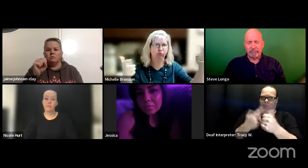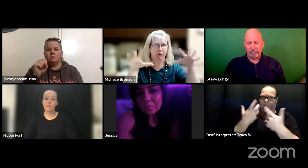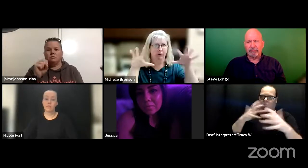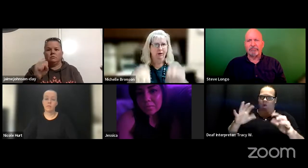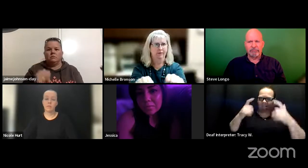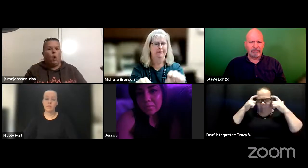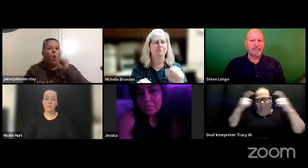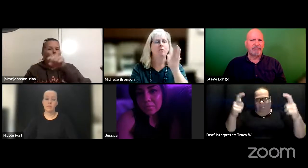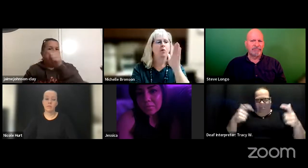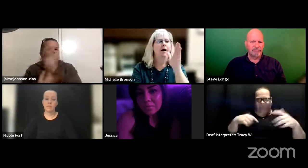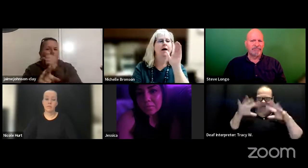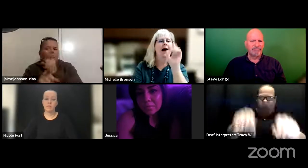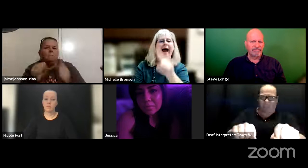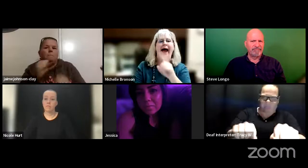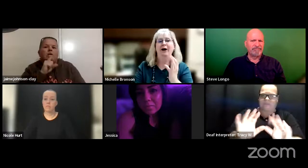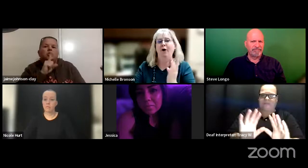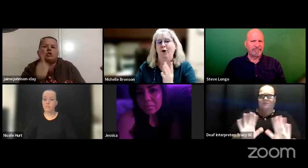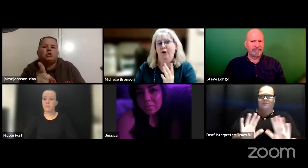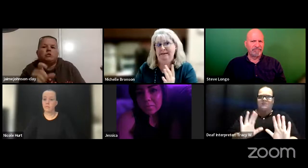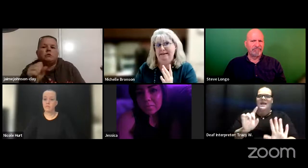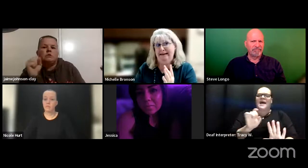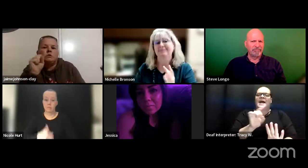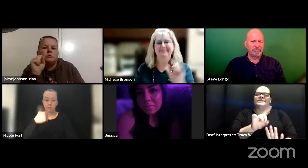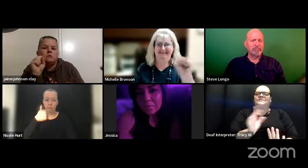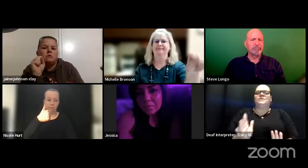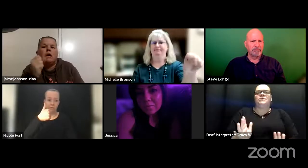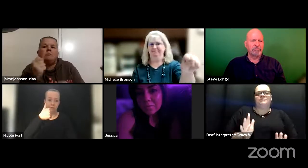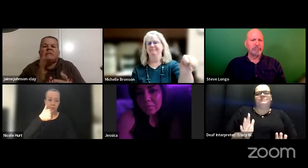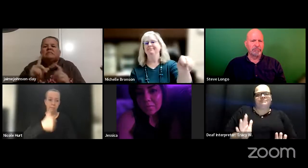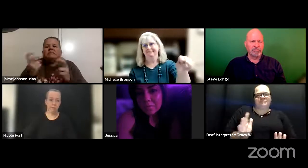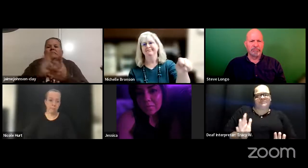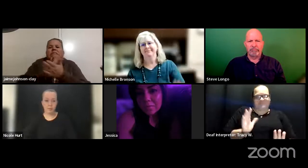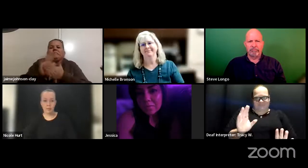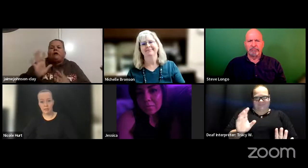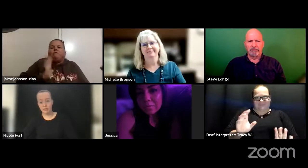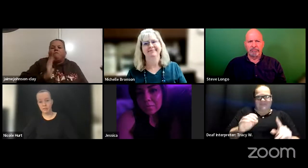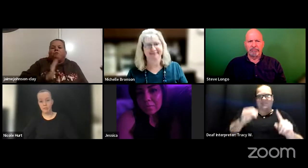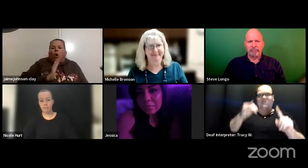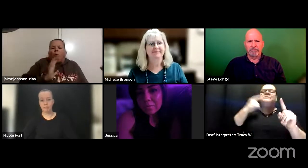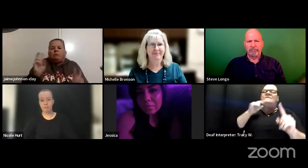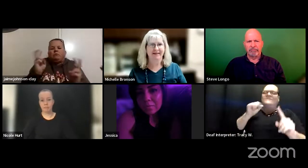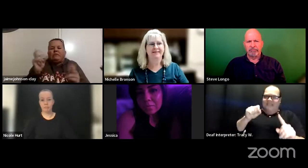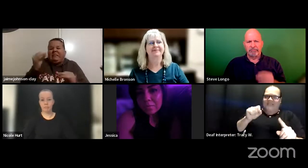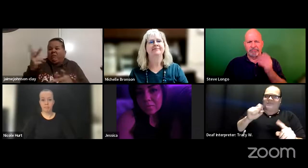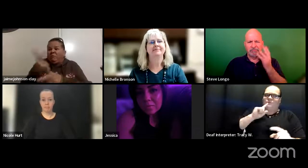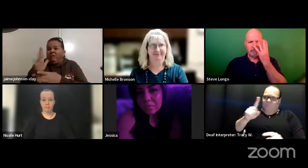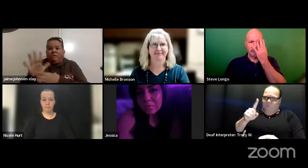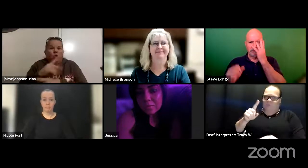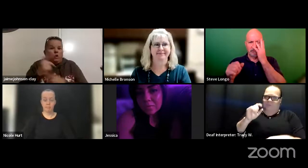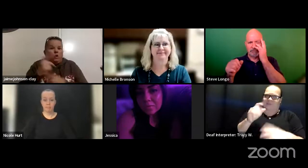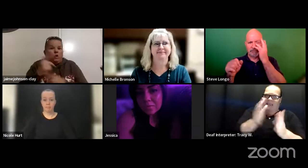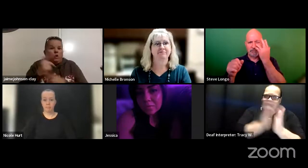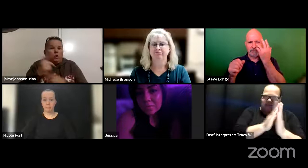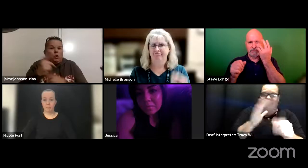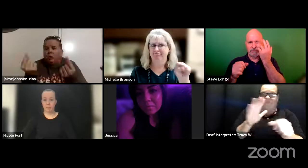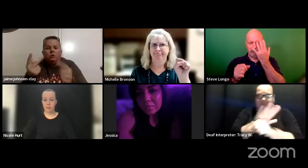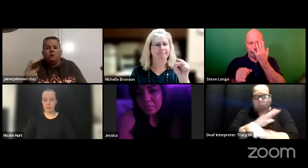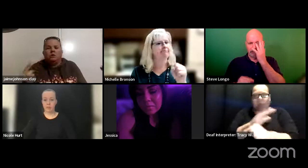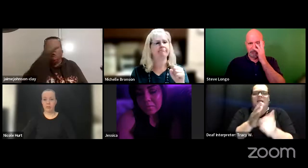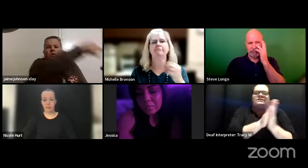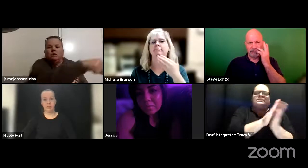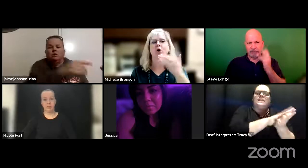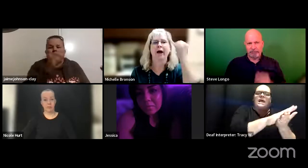for permission. I don't want to just assume that we can take over their parking lot just as a courtesy. I'm sure they will obviously approve it, but